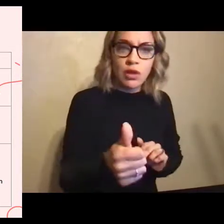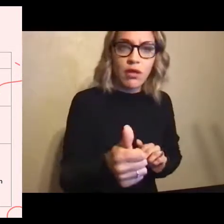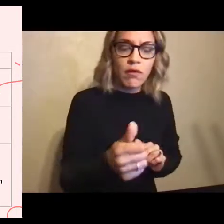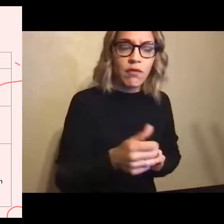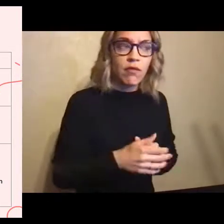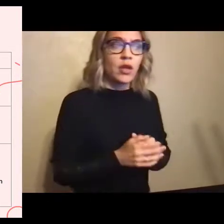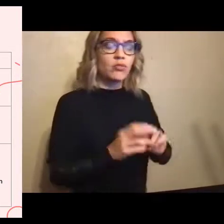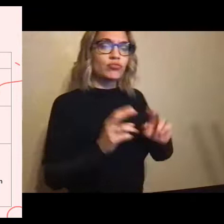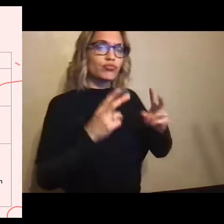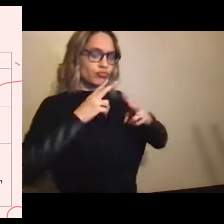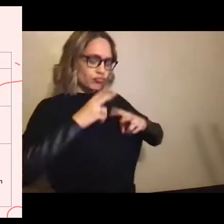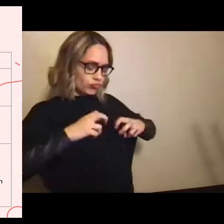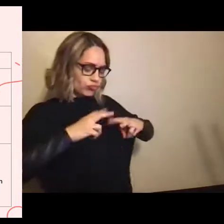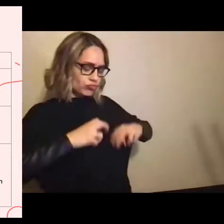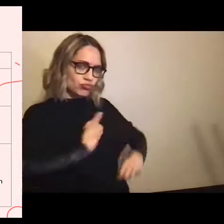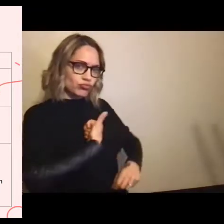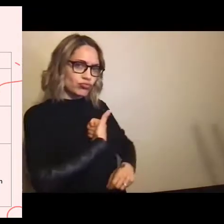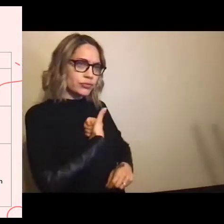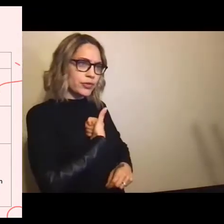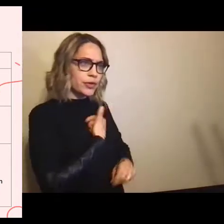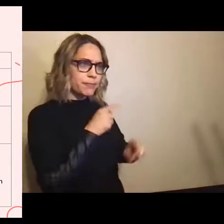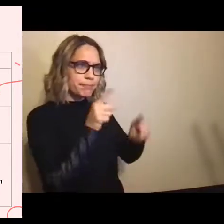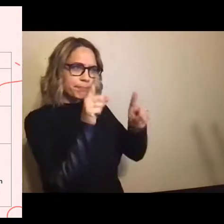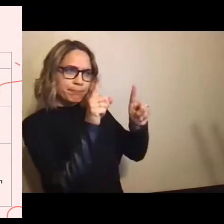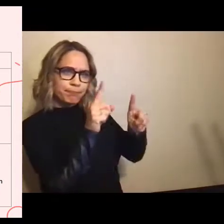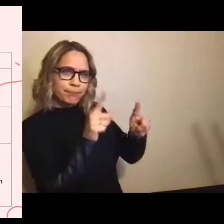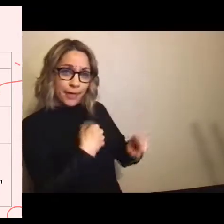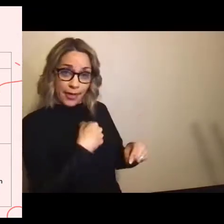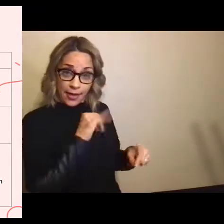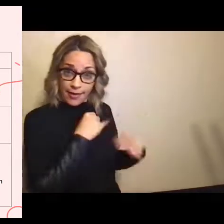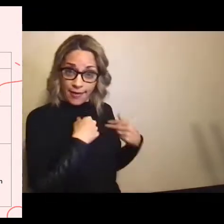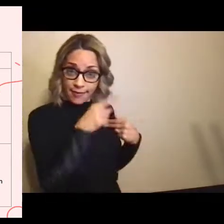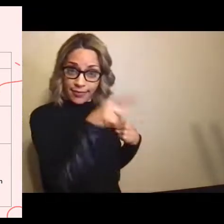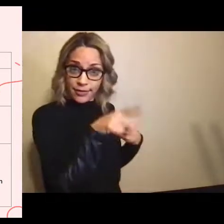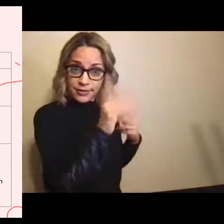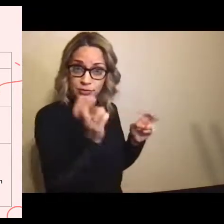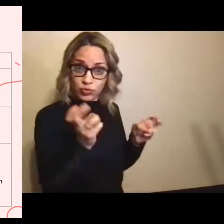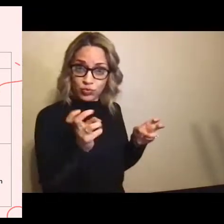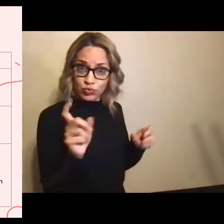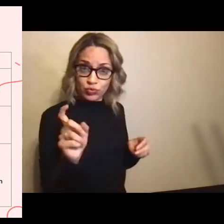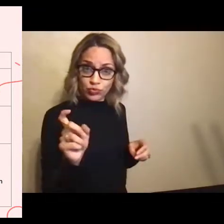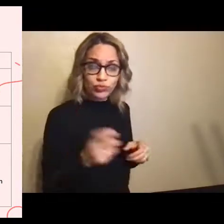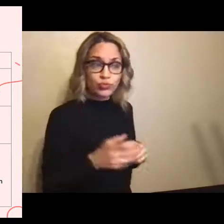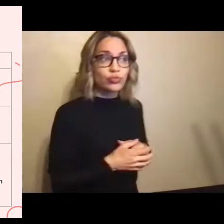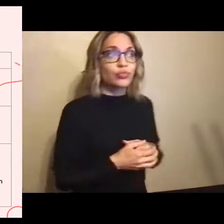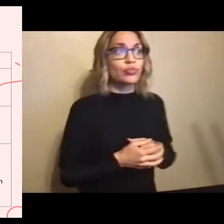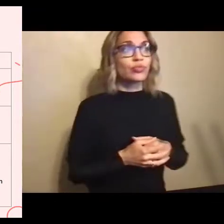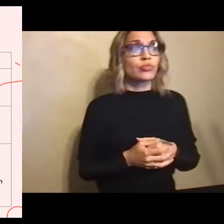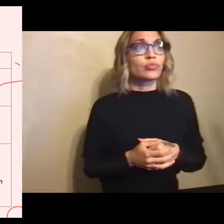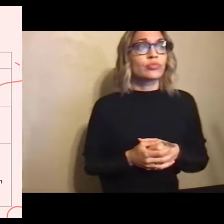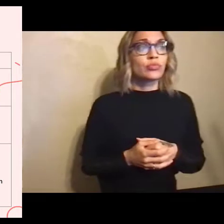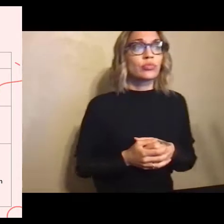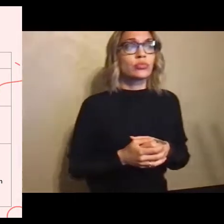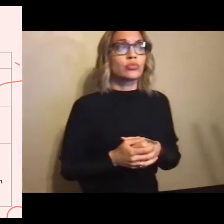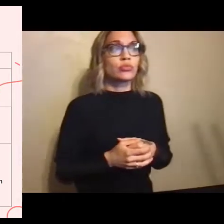So go ahead and take a look at this rubric and grade yourself. Ask yourself, do I do these